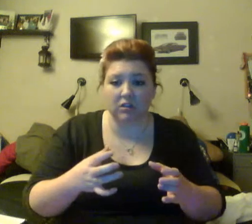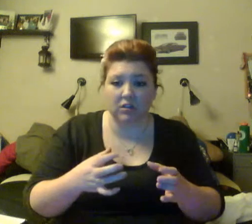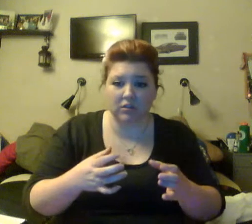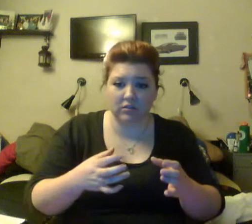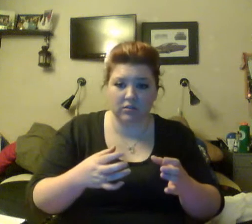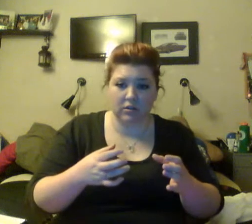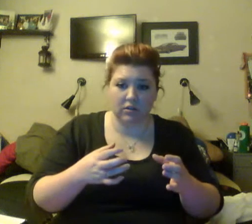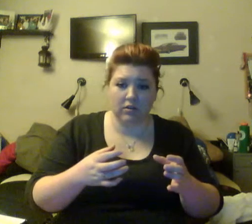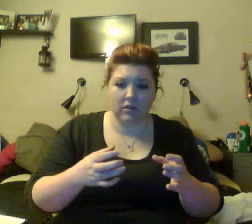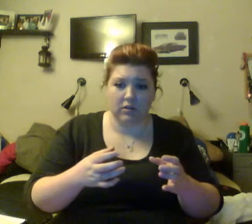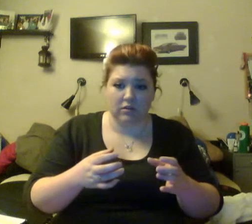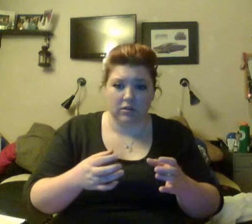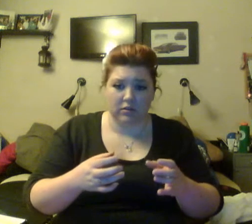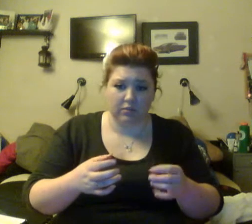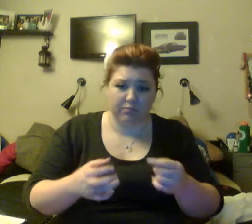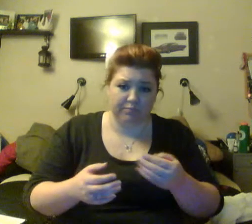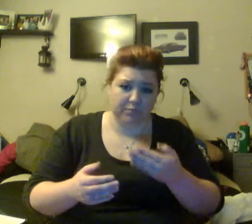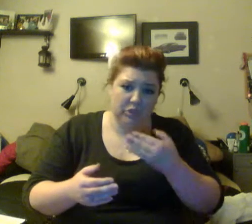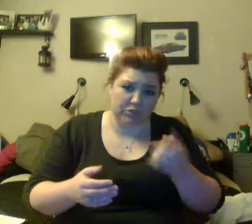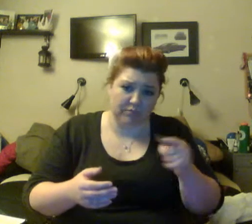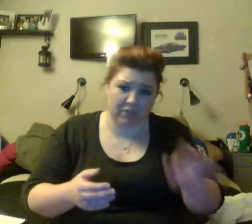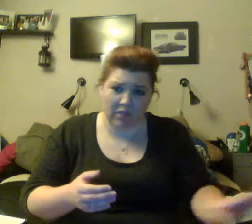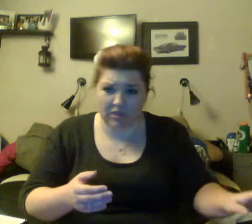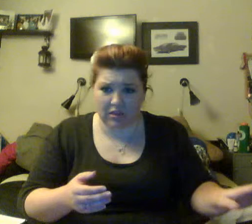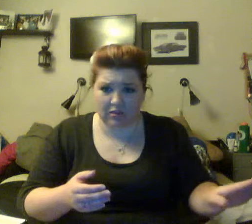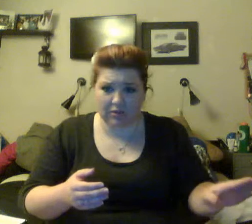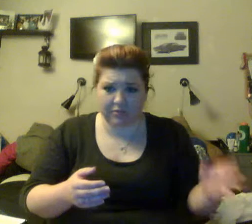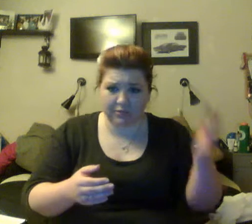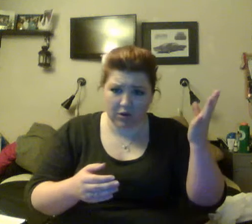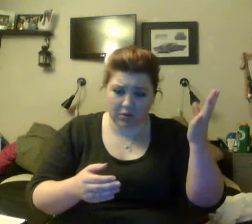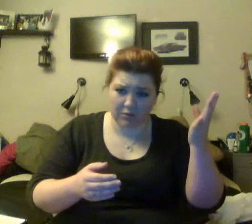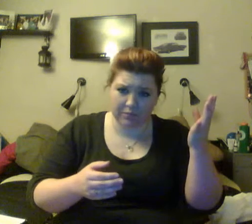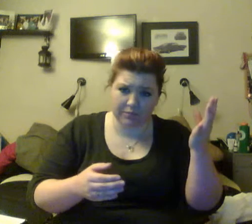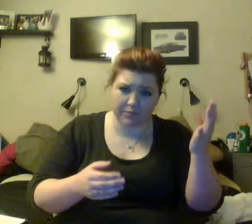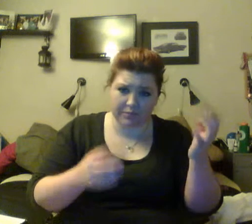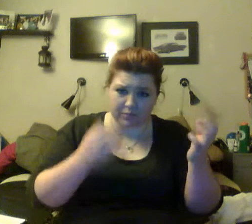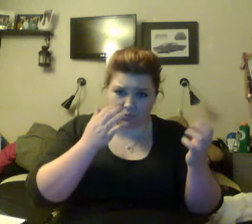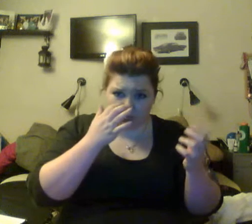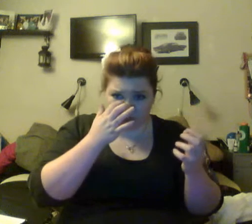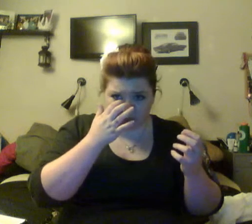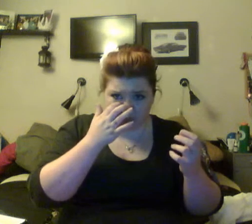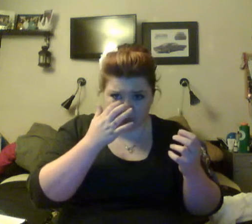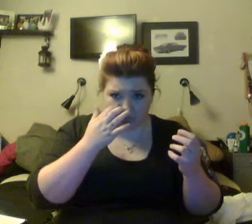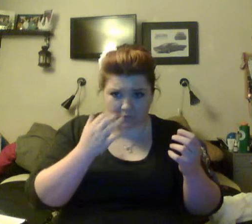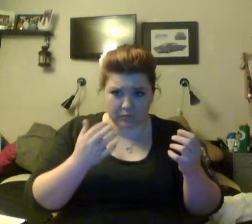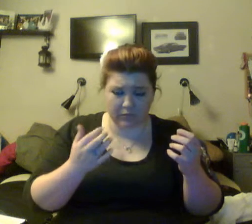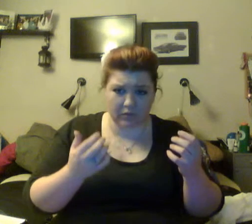very fundamental level, it's really beneficial for them, because we do it as scholars on all levels, all the way